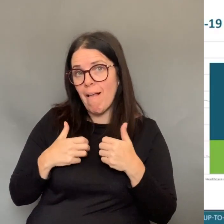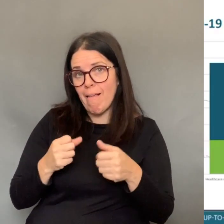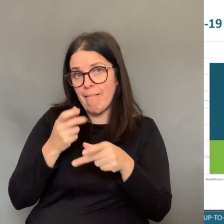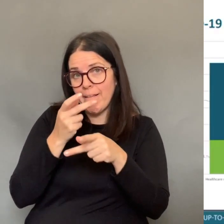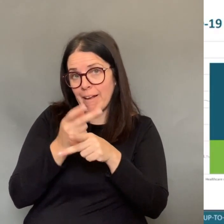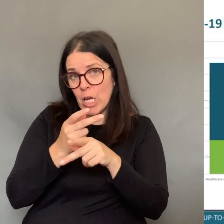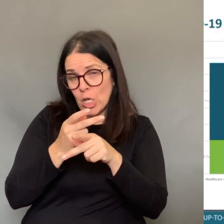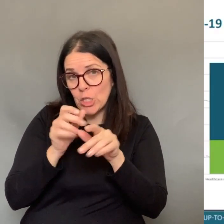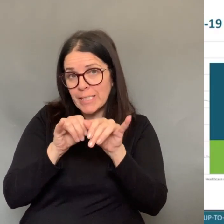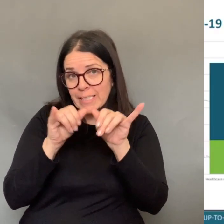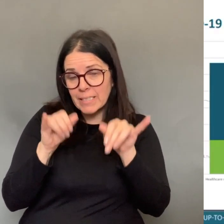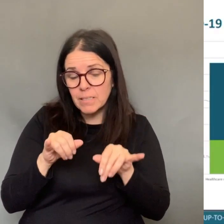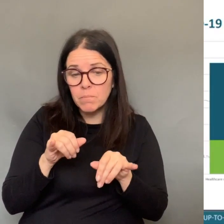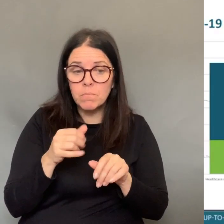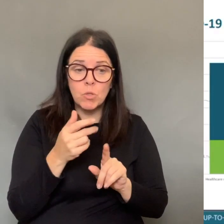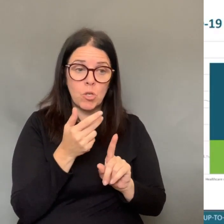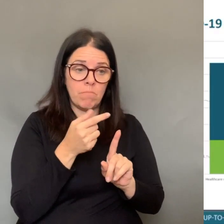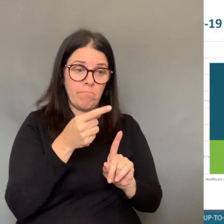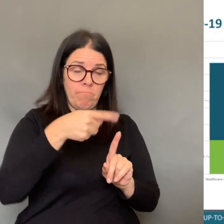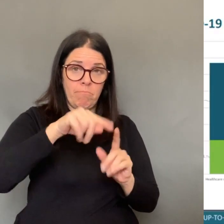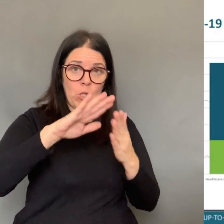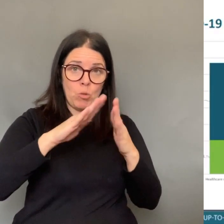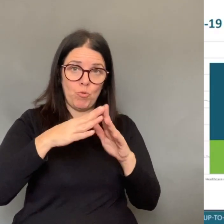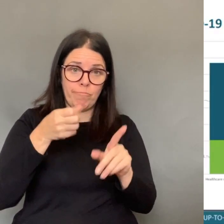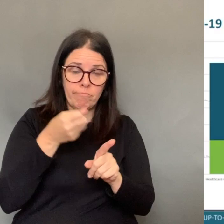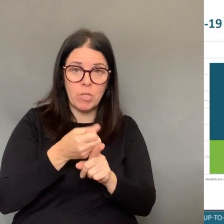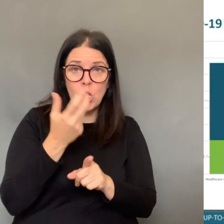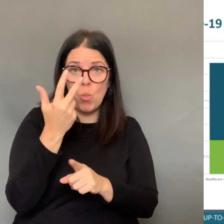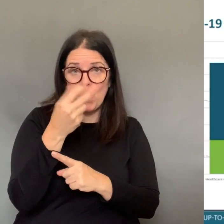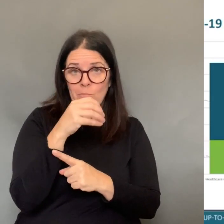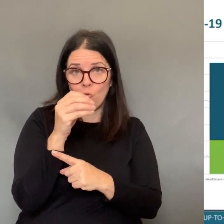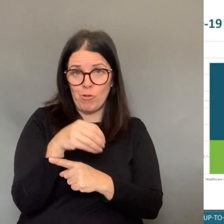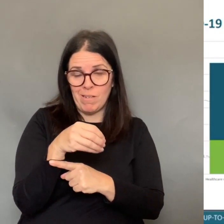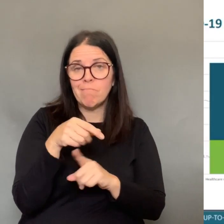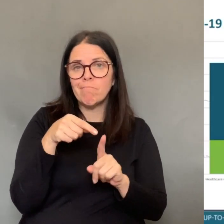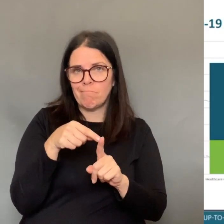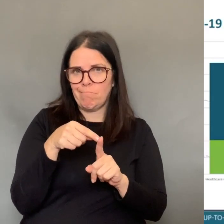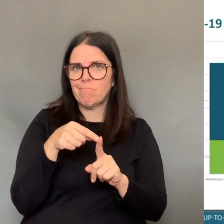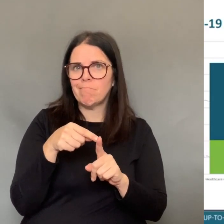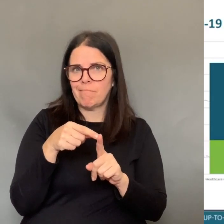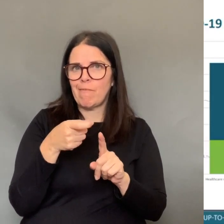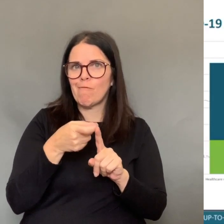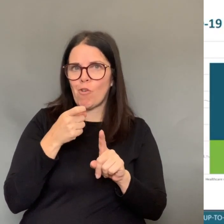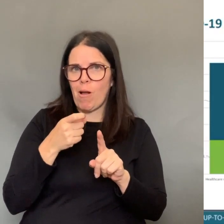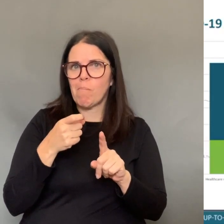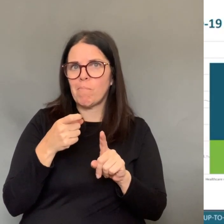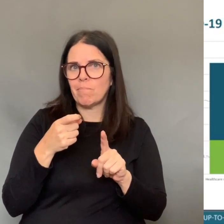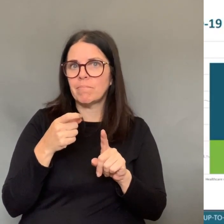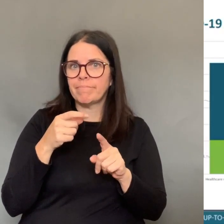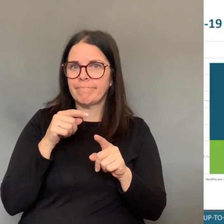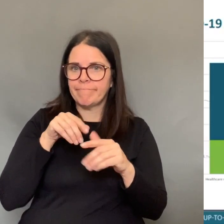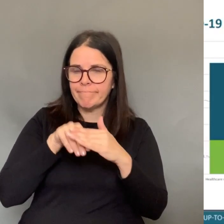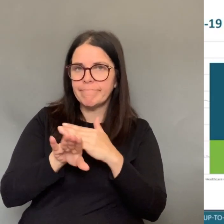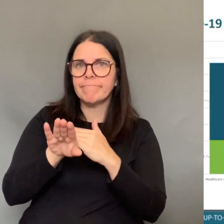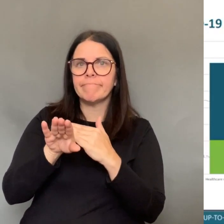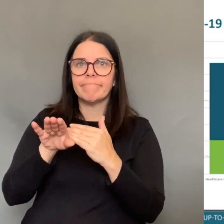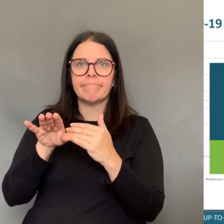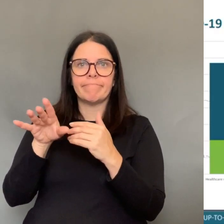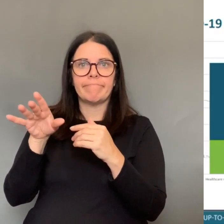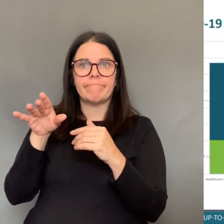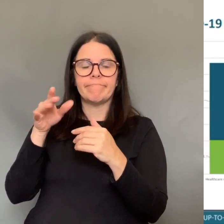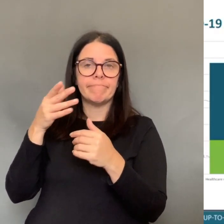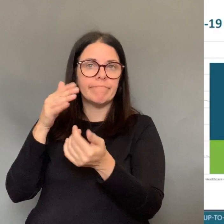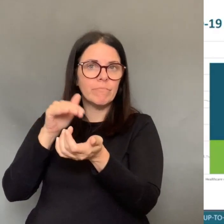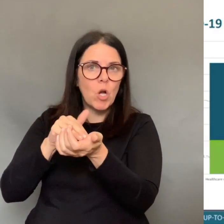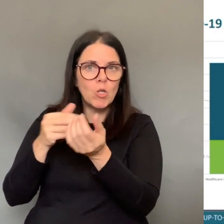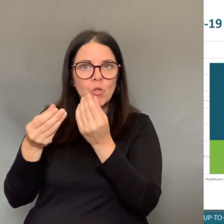prevention and control guidelines in the hospital and importance of healthcare workers sticking to one of the facility and not working in multiple facilities. If they are